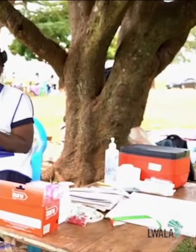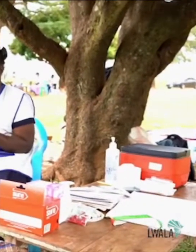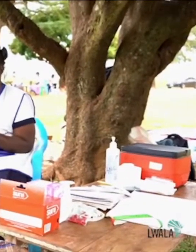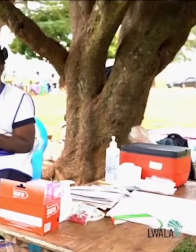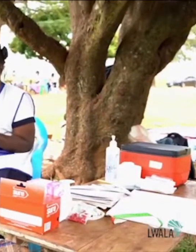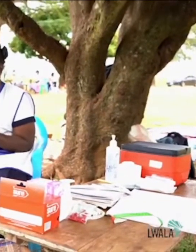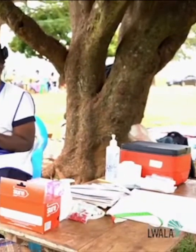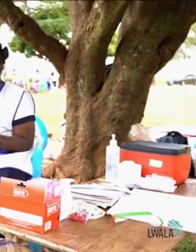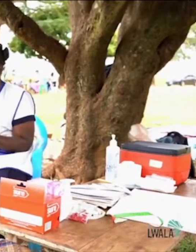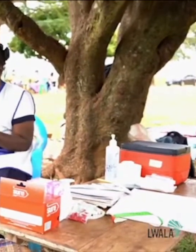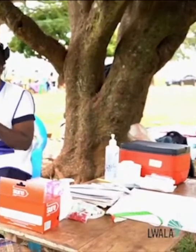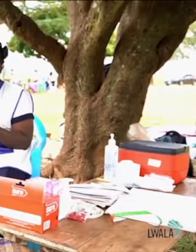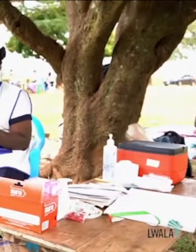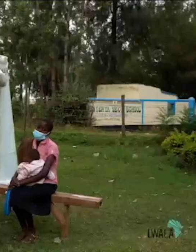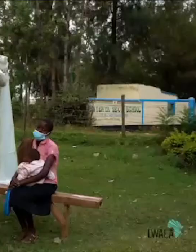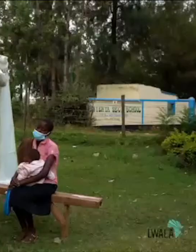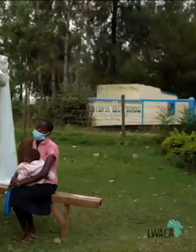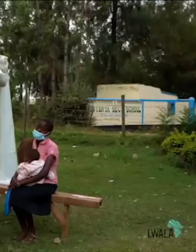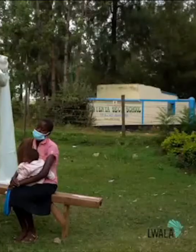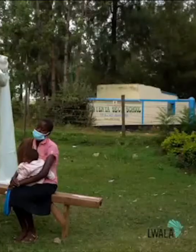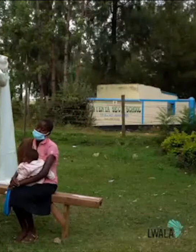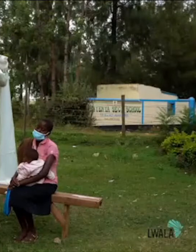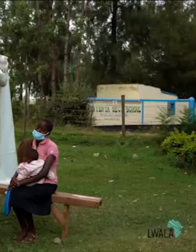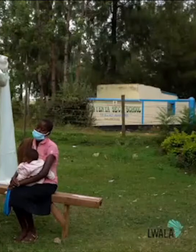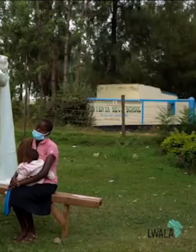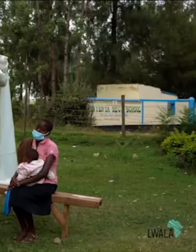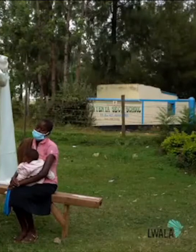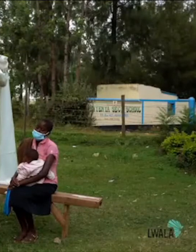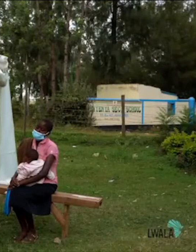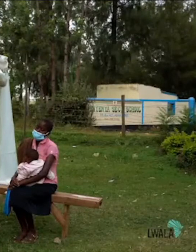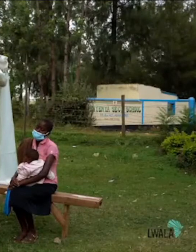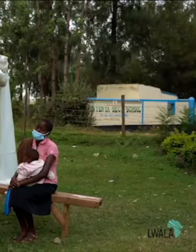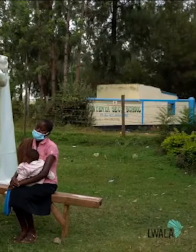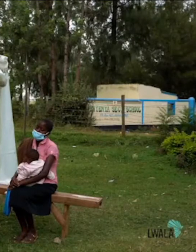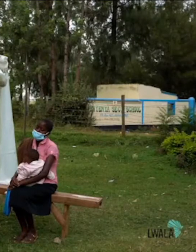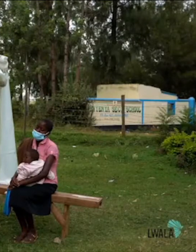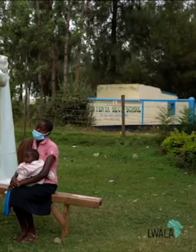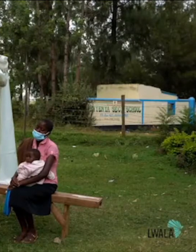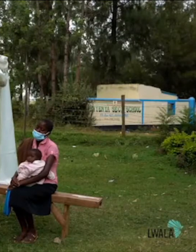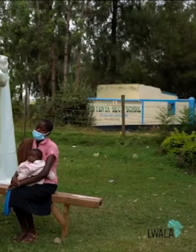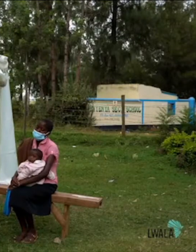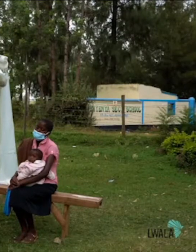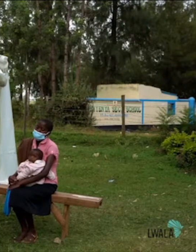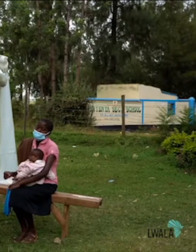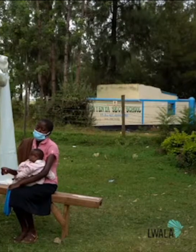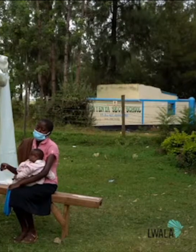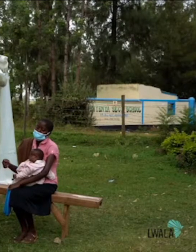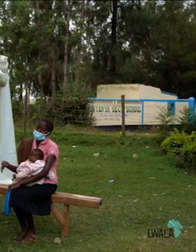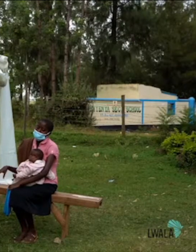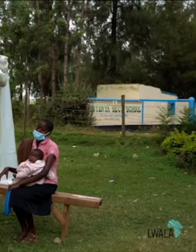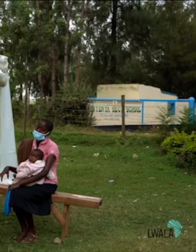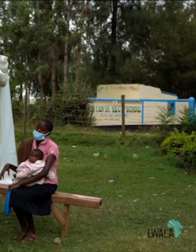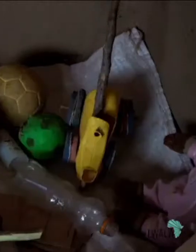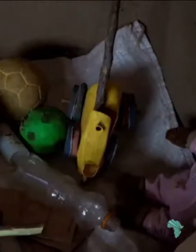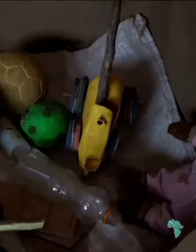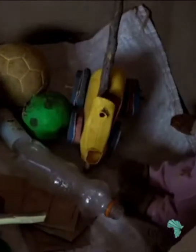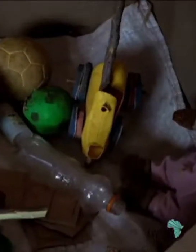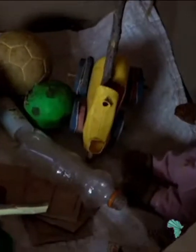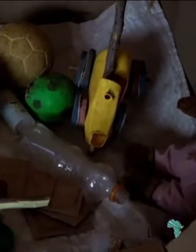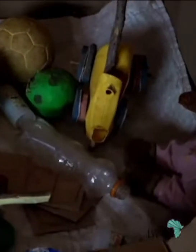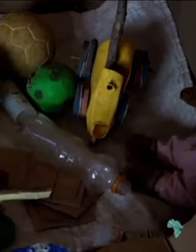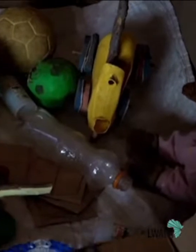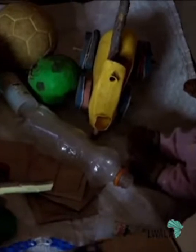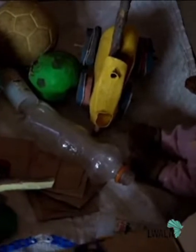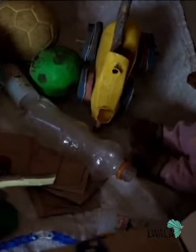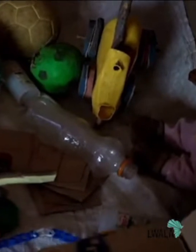skills. Healthcare workers based in Luala and its partner facilities, on the other hand, engage ANC clients on early stimulation sessions